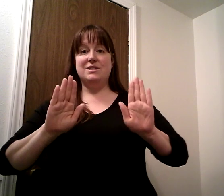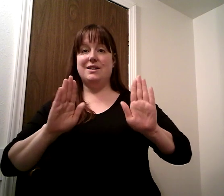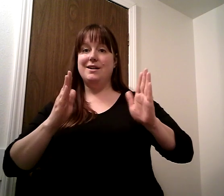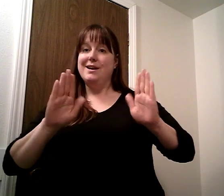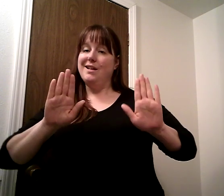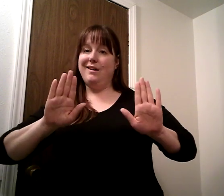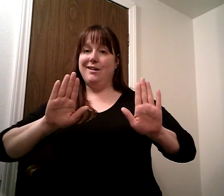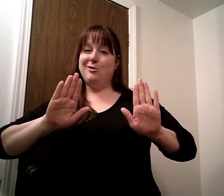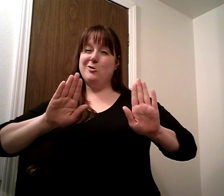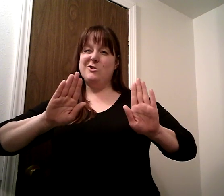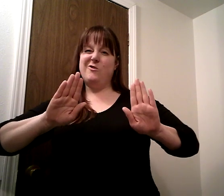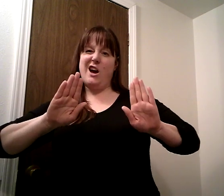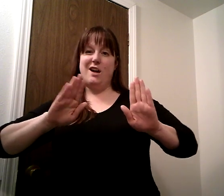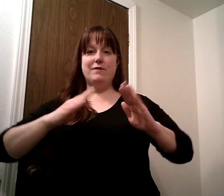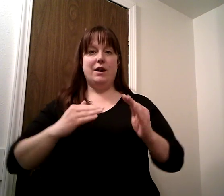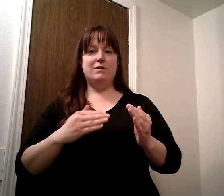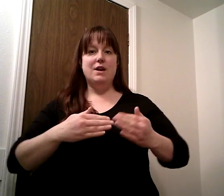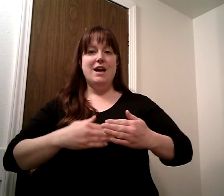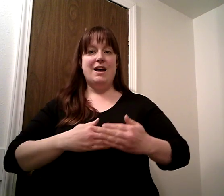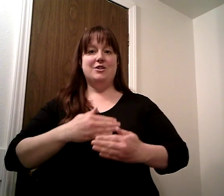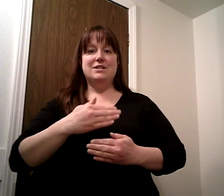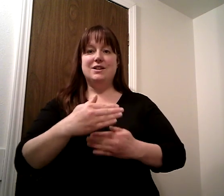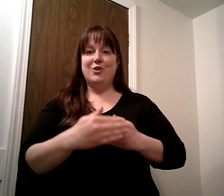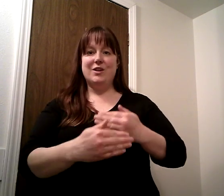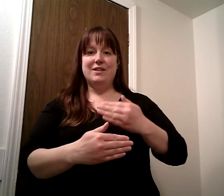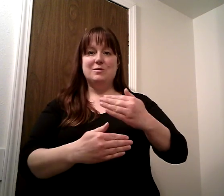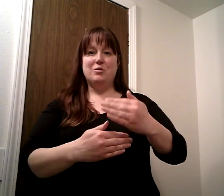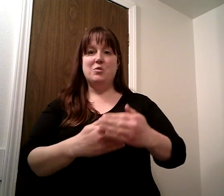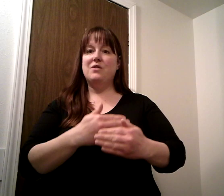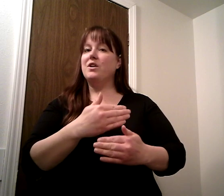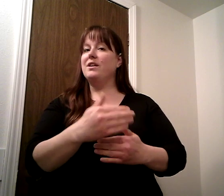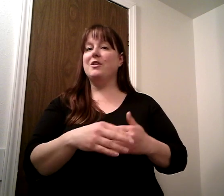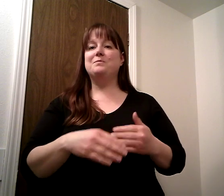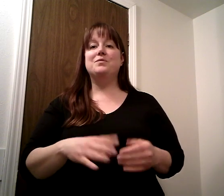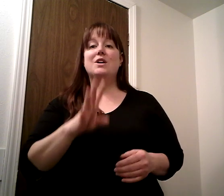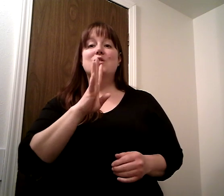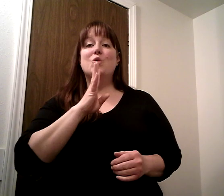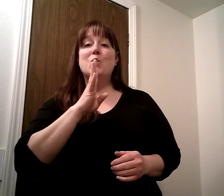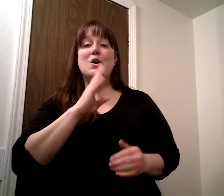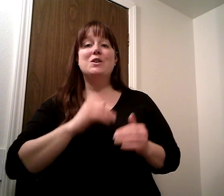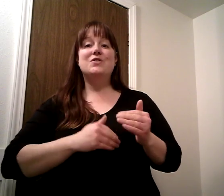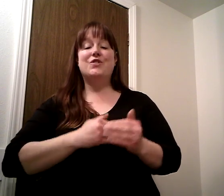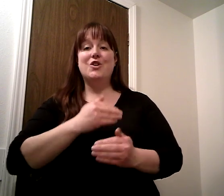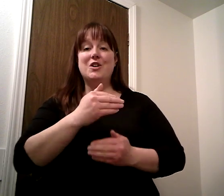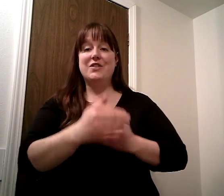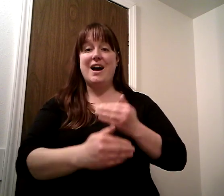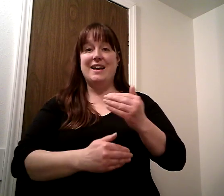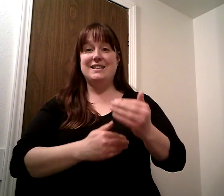in like a closed 5, kind of, and you're just going to go like this. Move them one in front of the other. So words full of